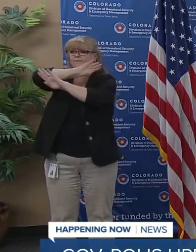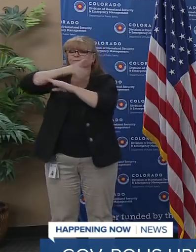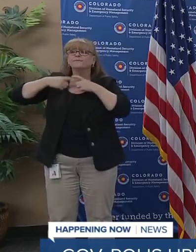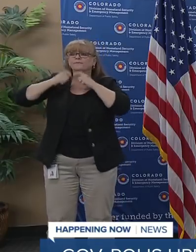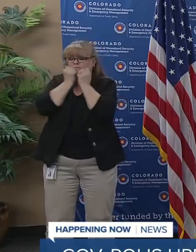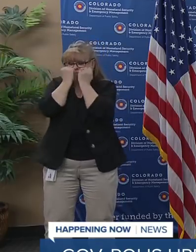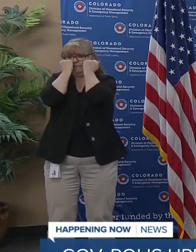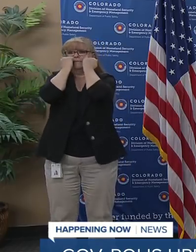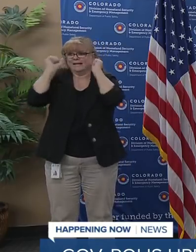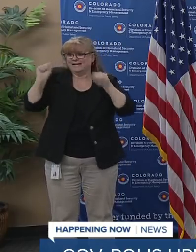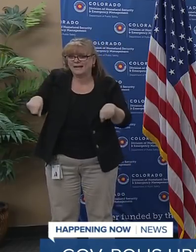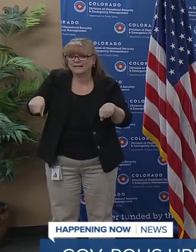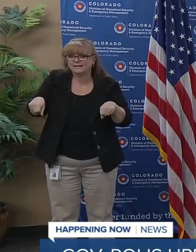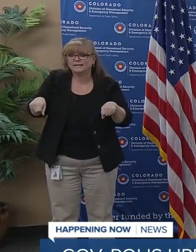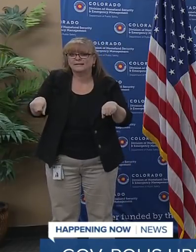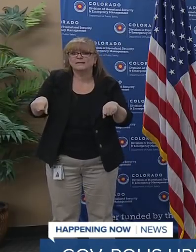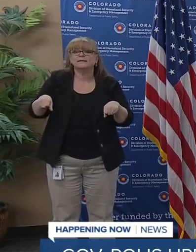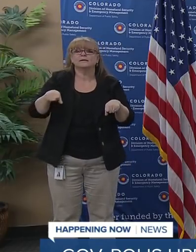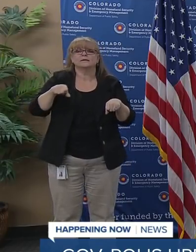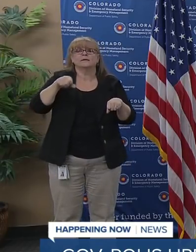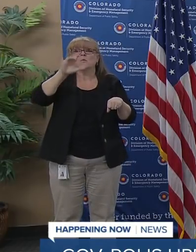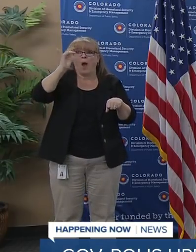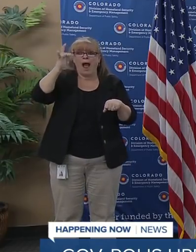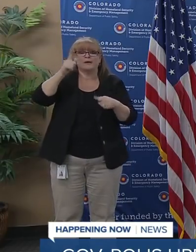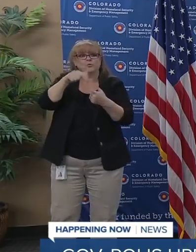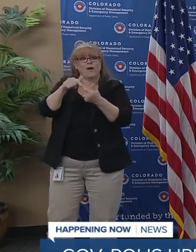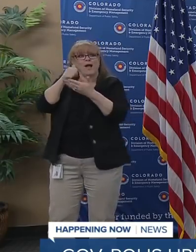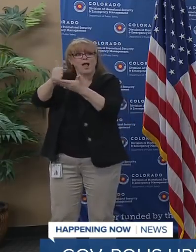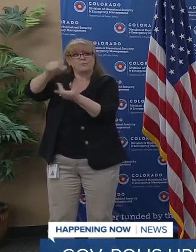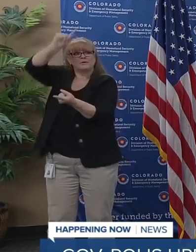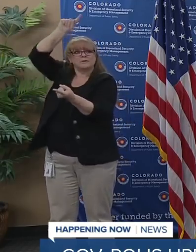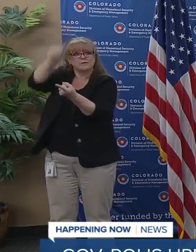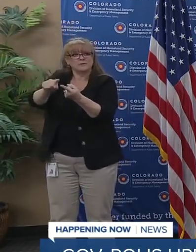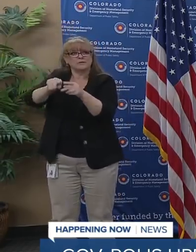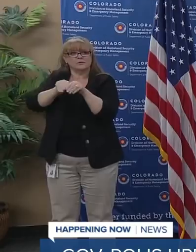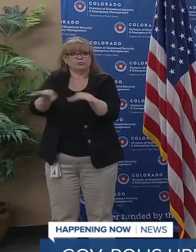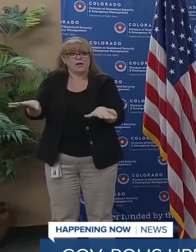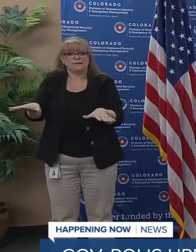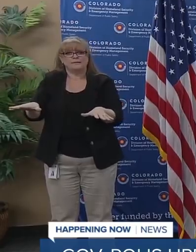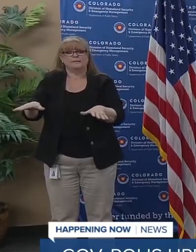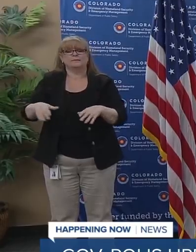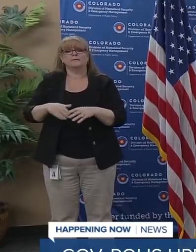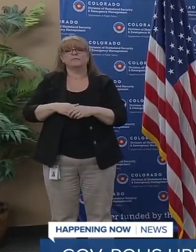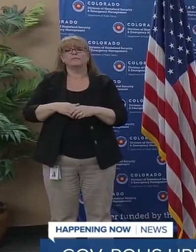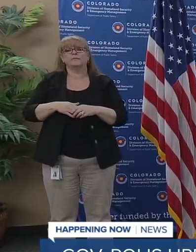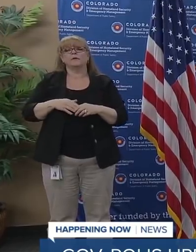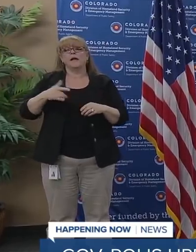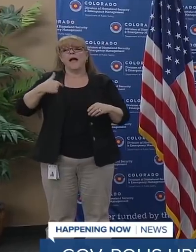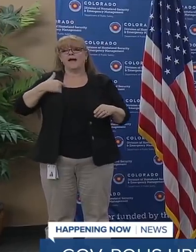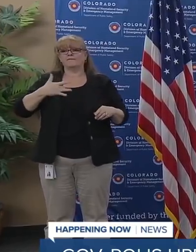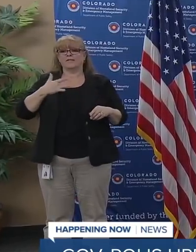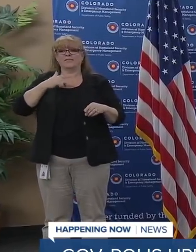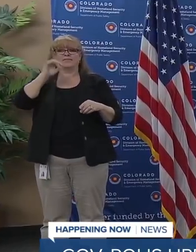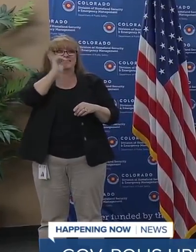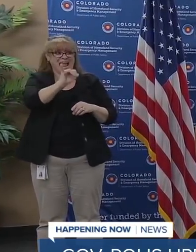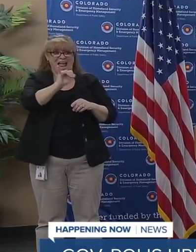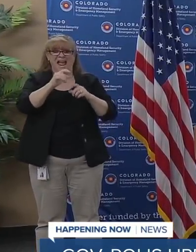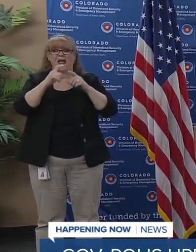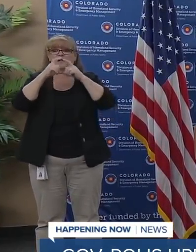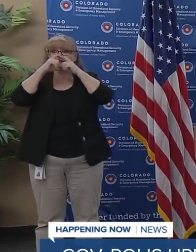practices and distancing practices. This is really going to be, for the foreseeable future, an important part of our culture in